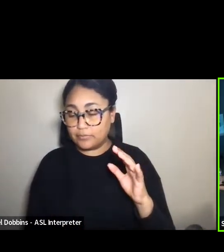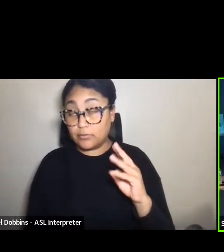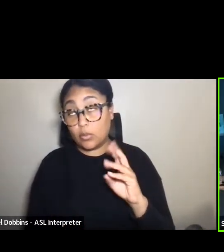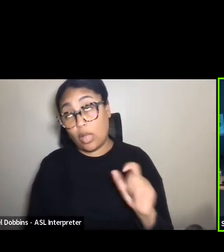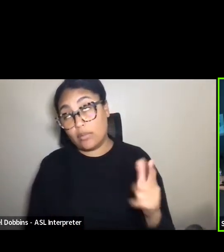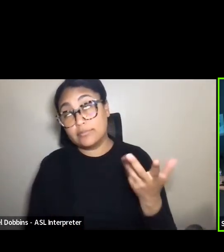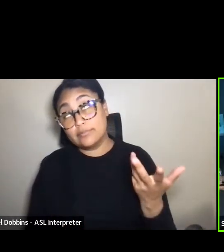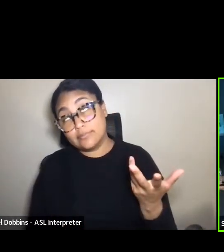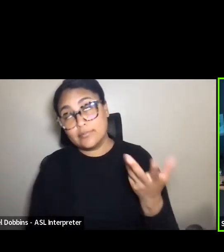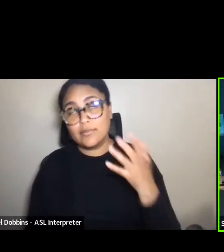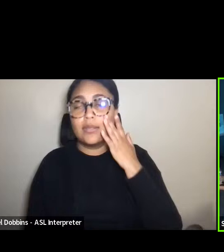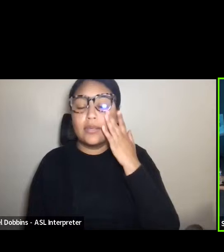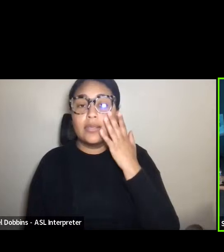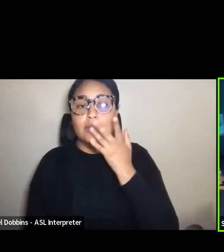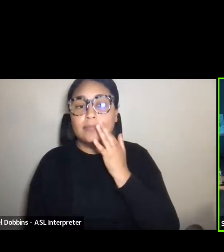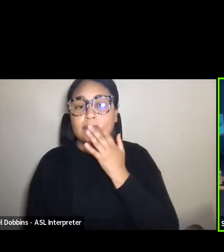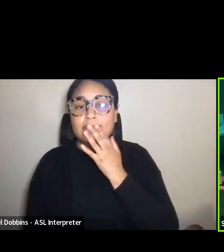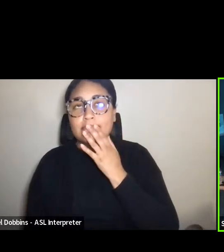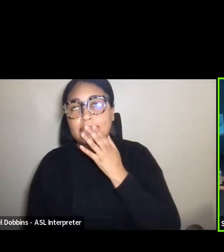it's